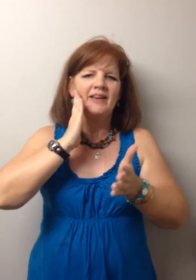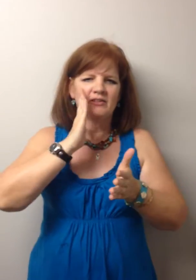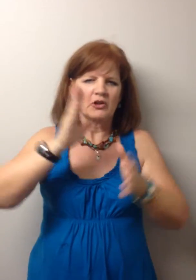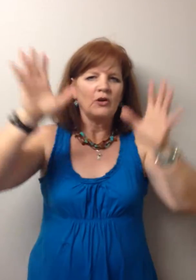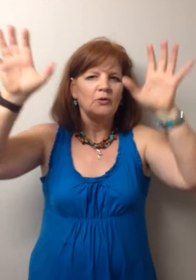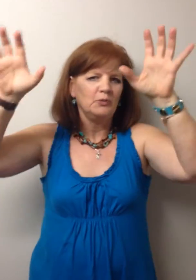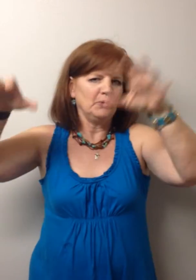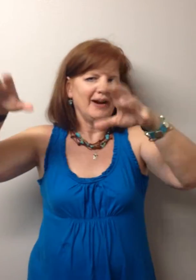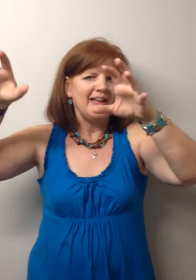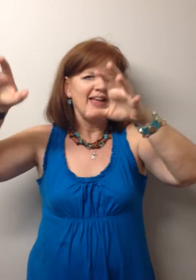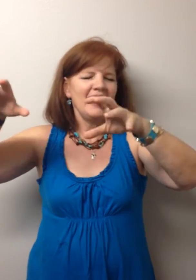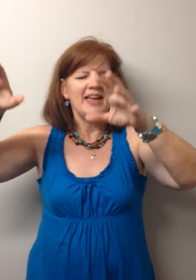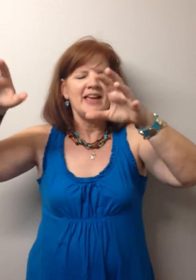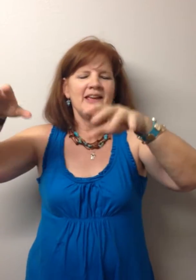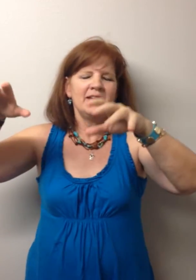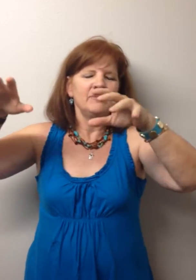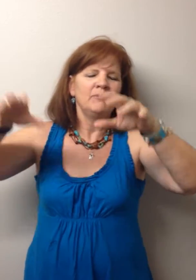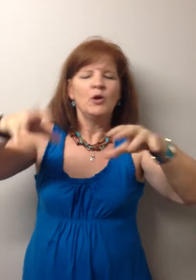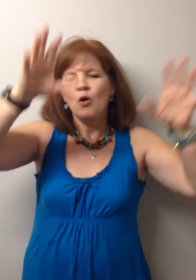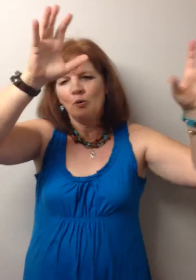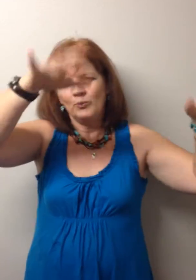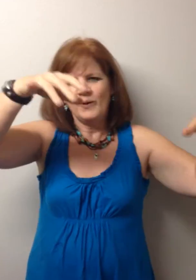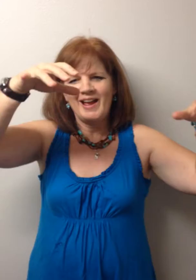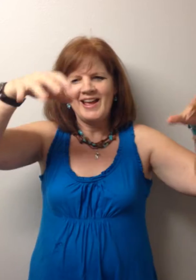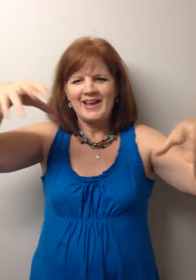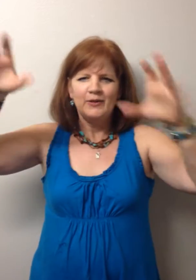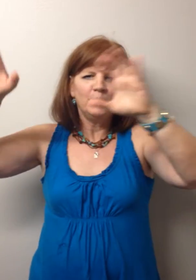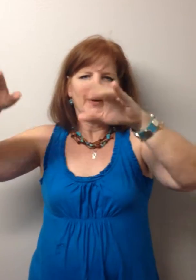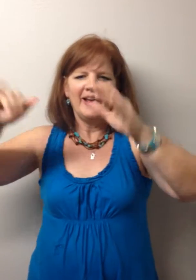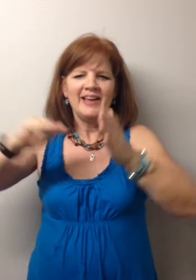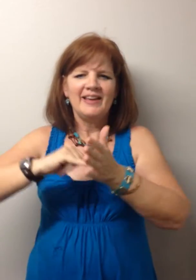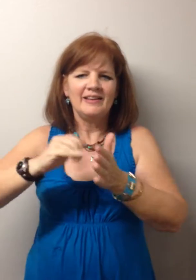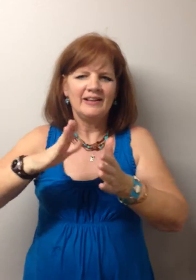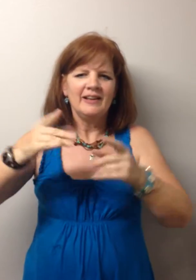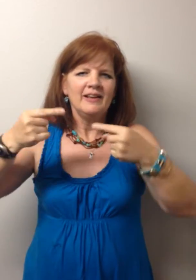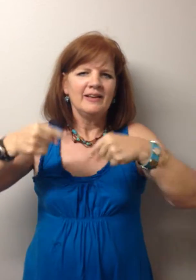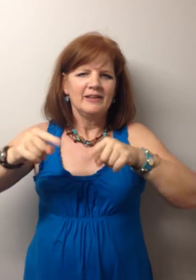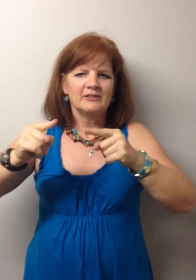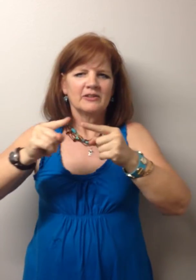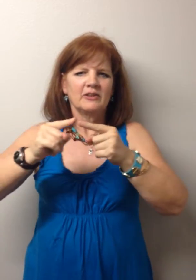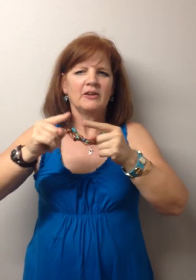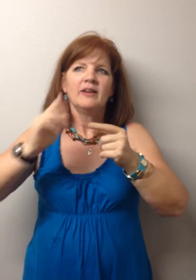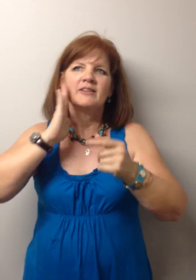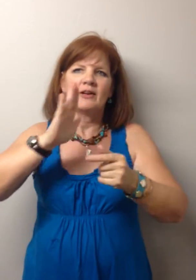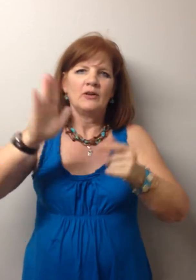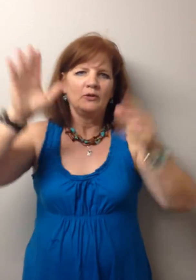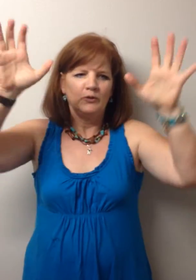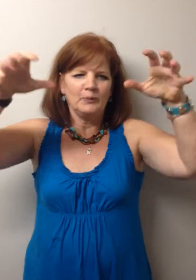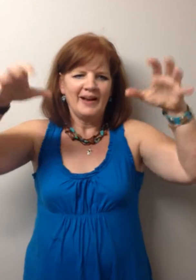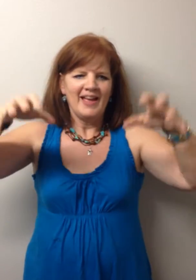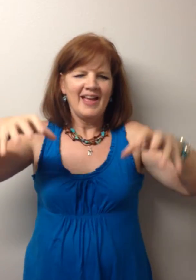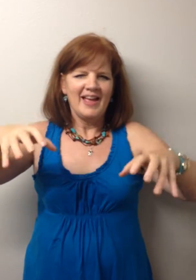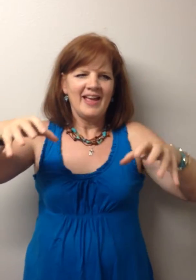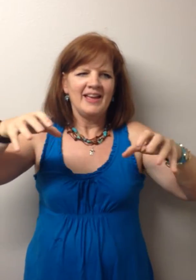It's gonna rain, rain, rain. It's gonna